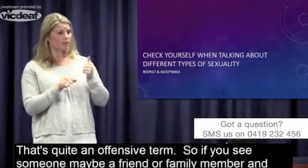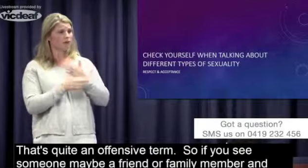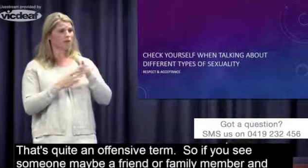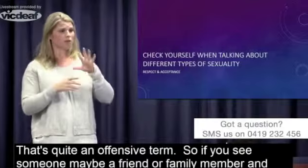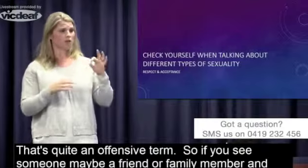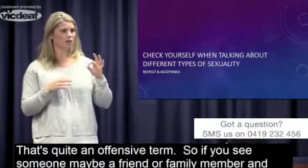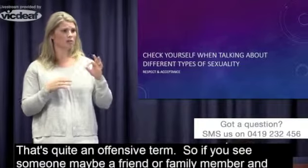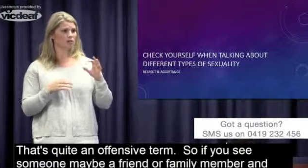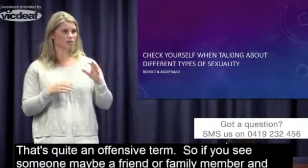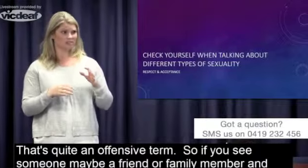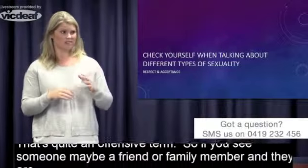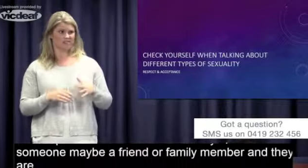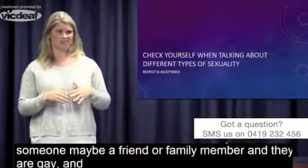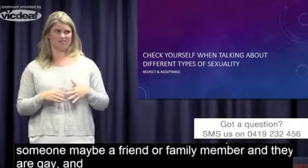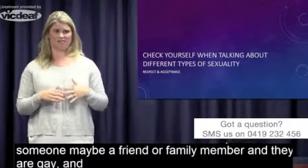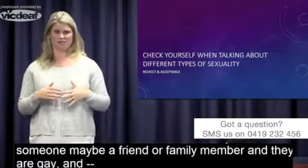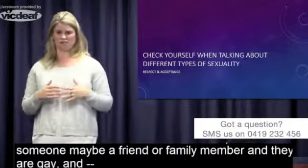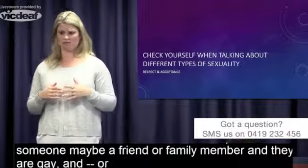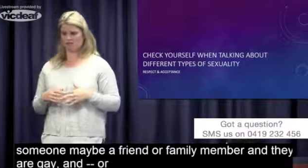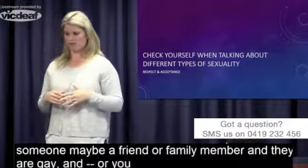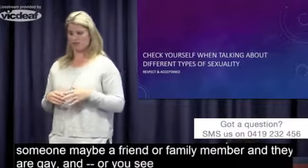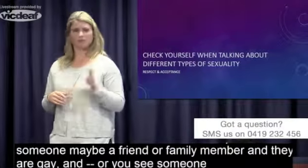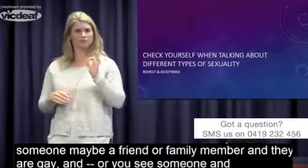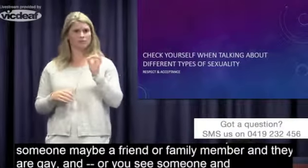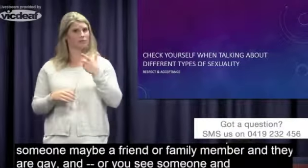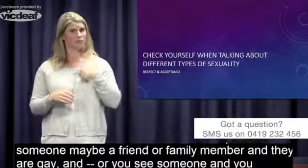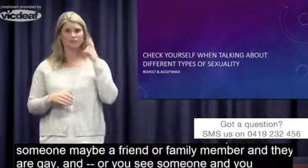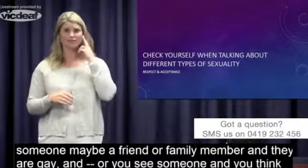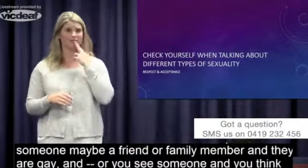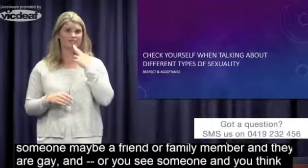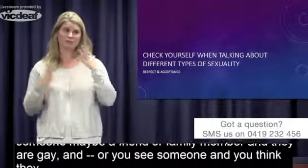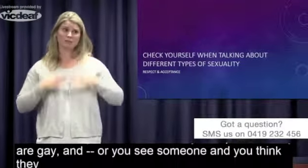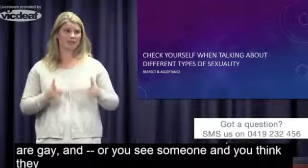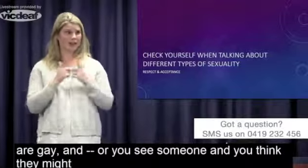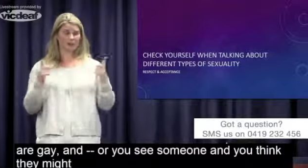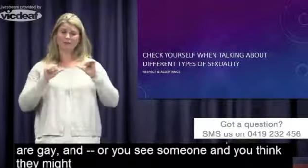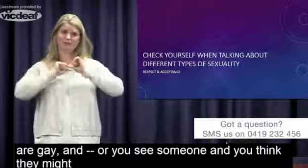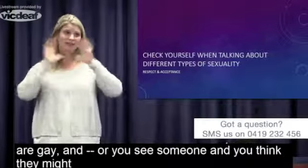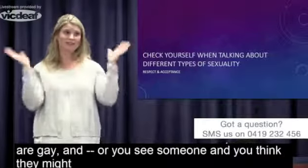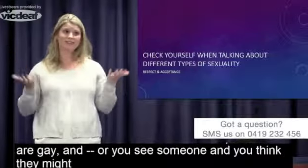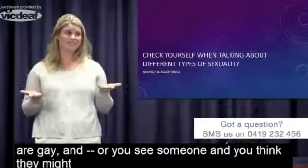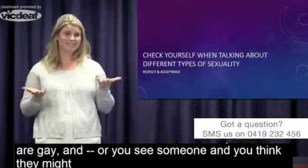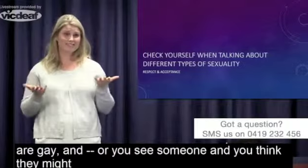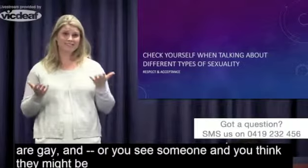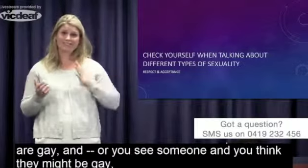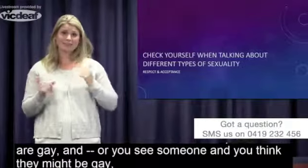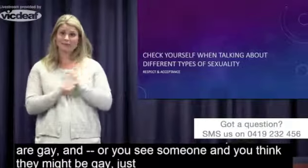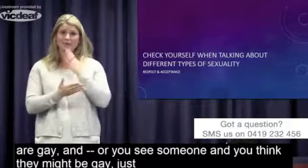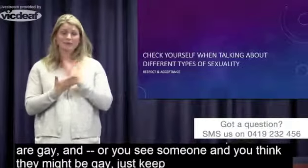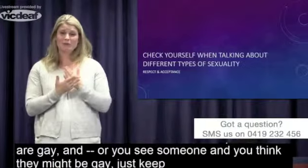or you see someone and you think they might be gay, just keep in check and remember that your body language as a